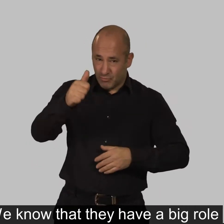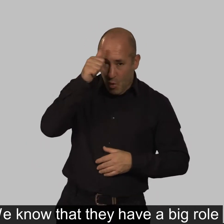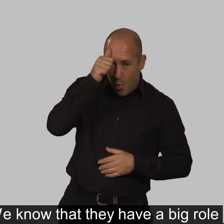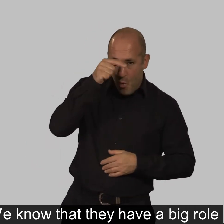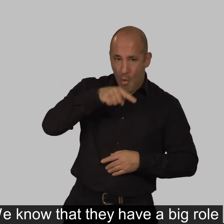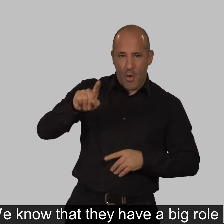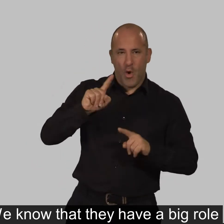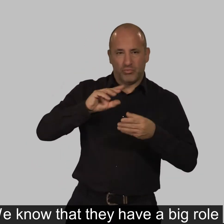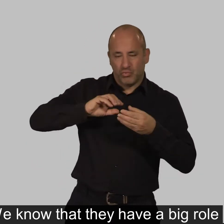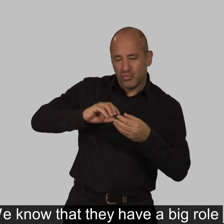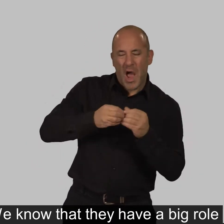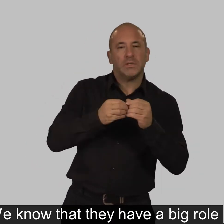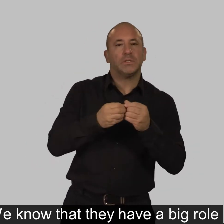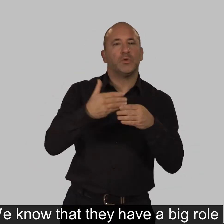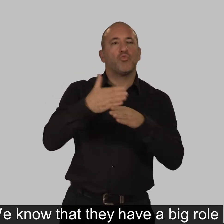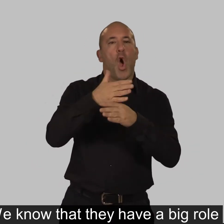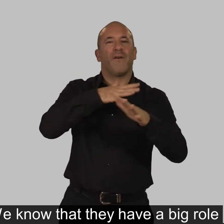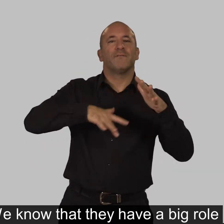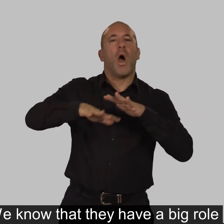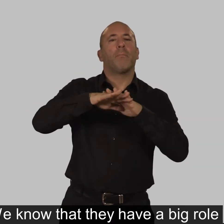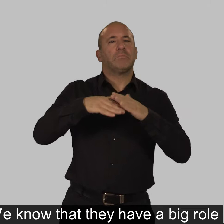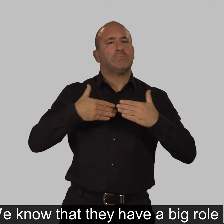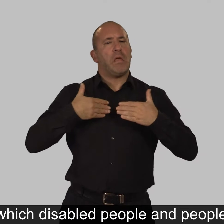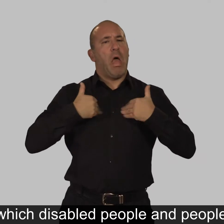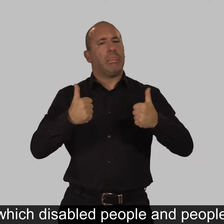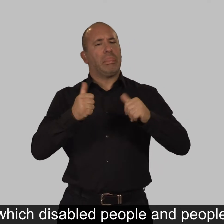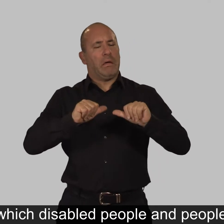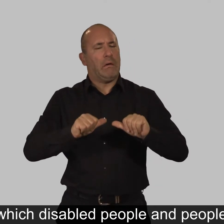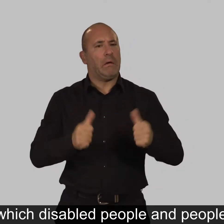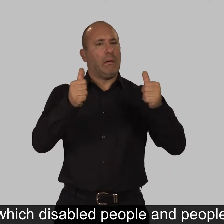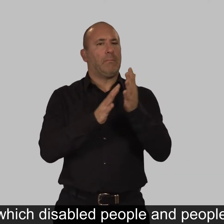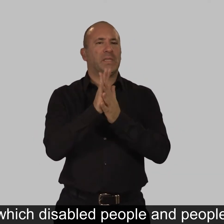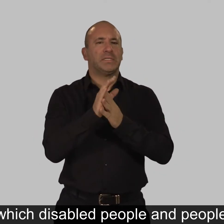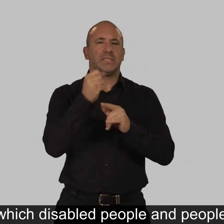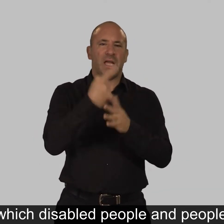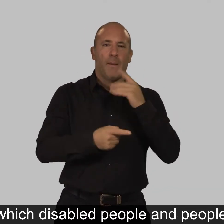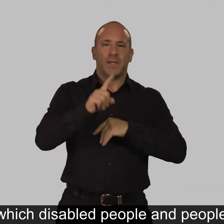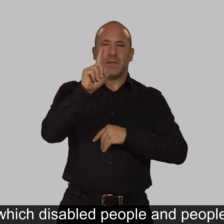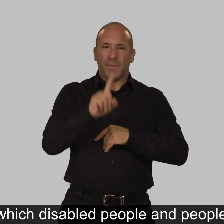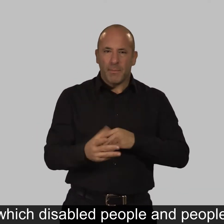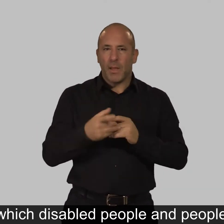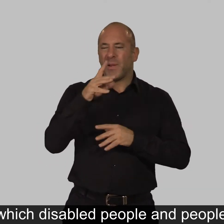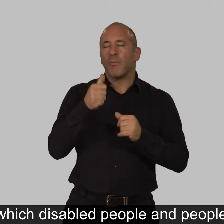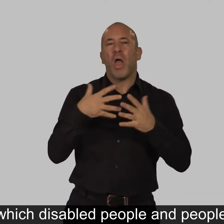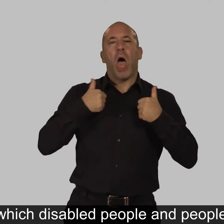We know that they have a big role in creating a healthy work environment in which disabled